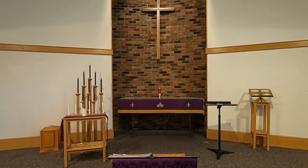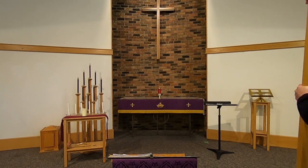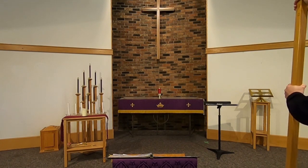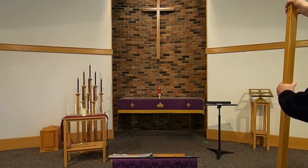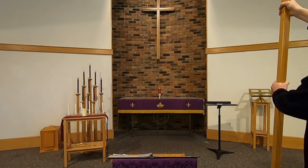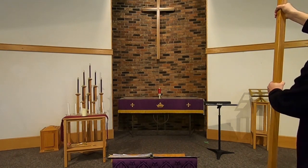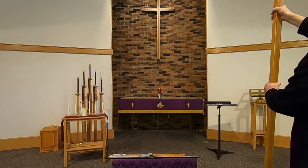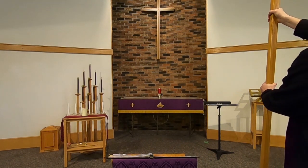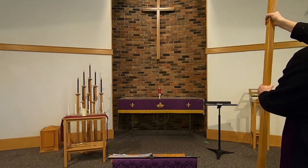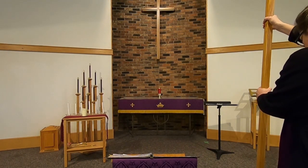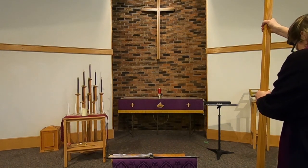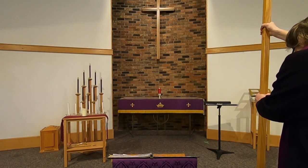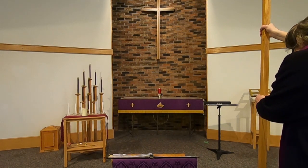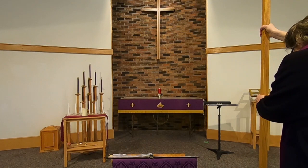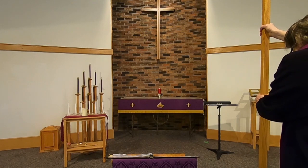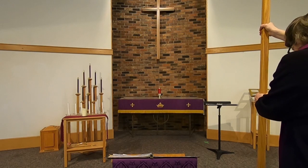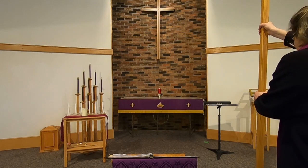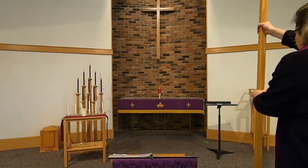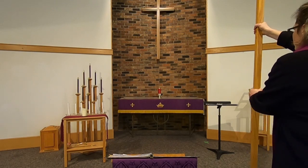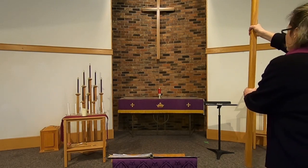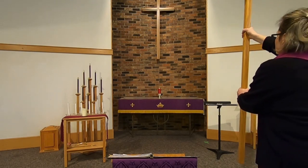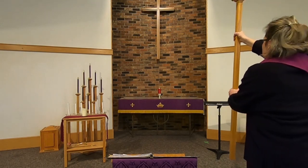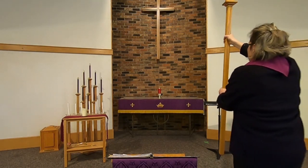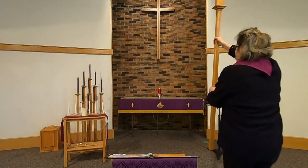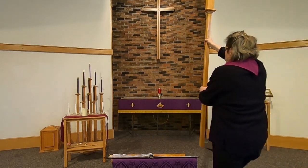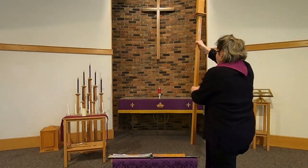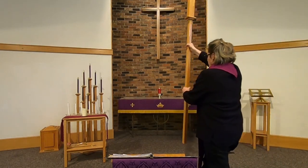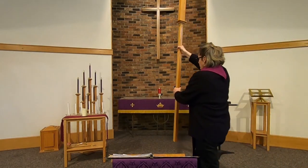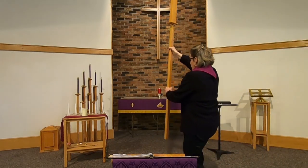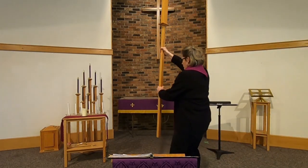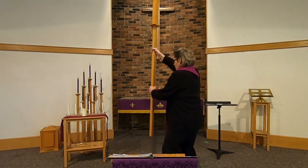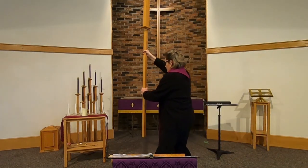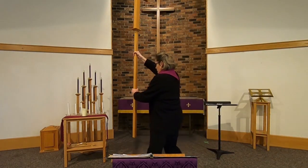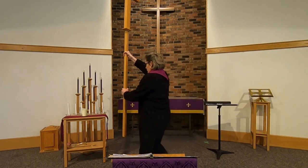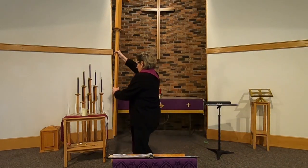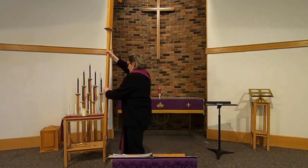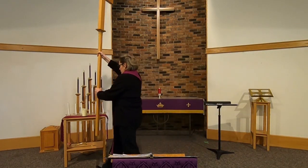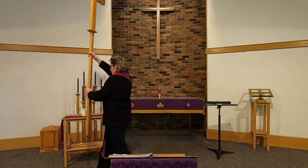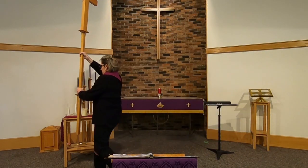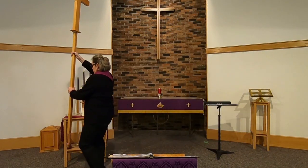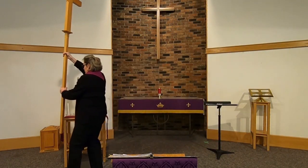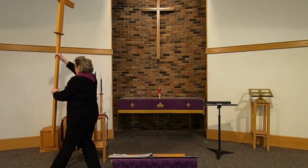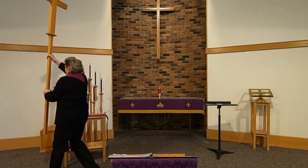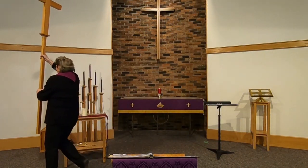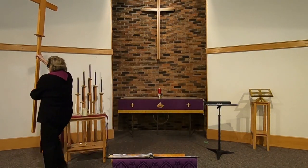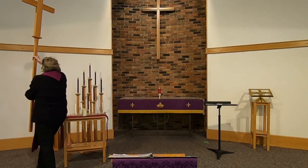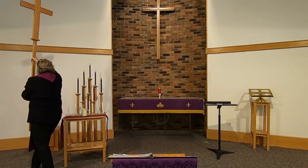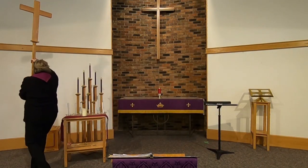Thank you.